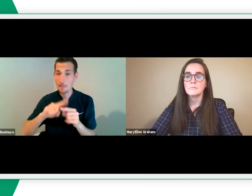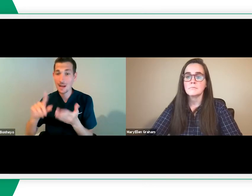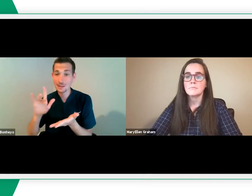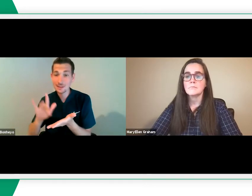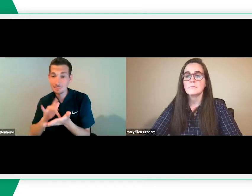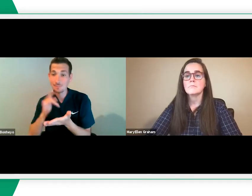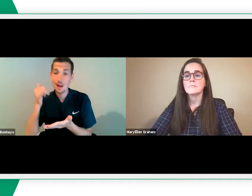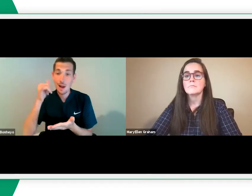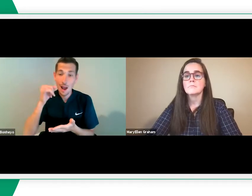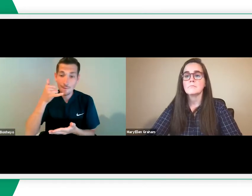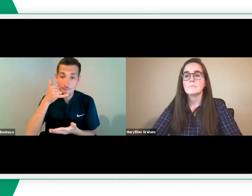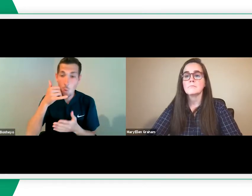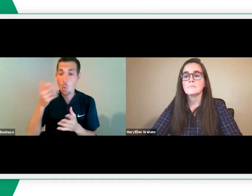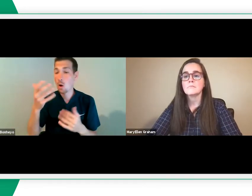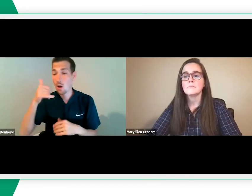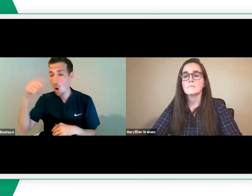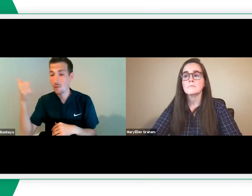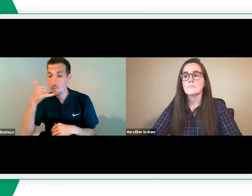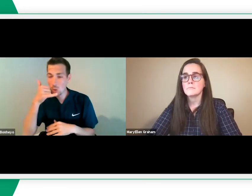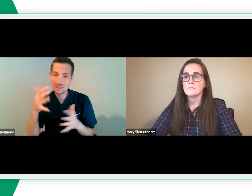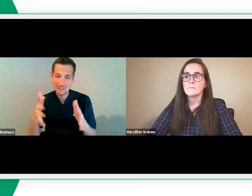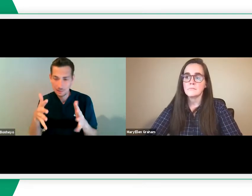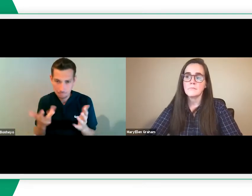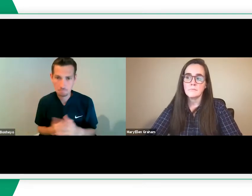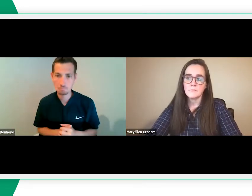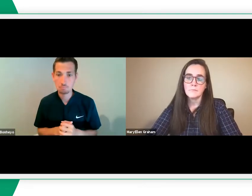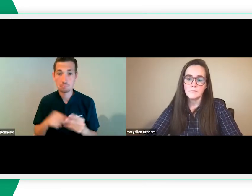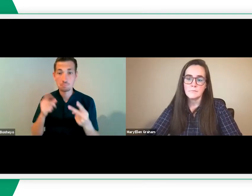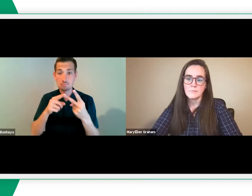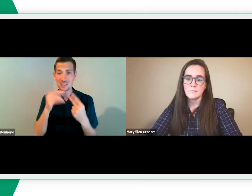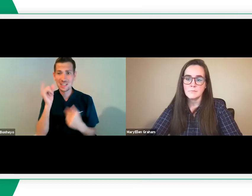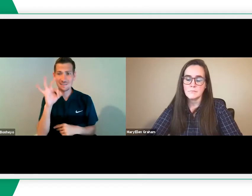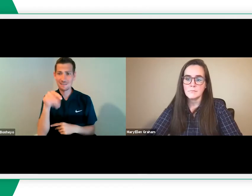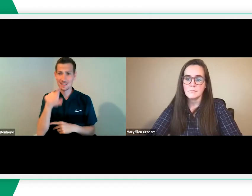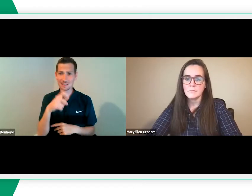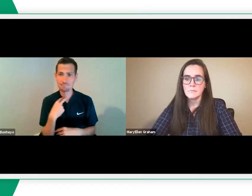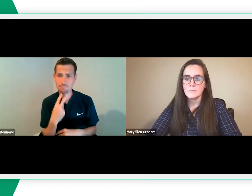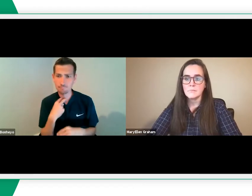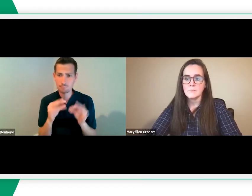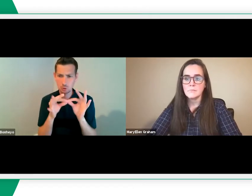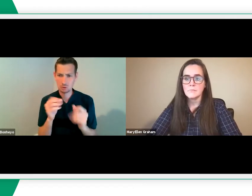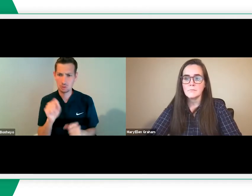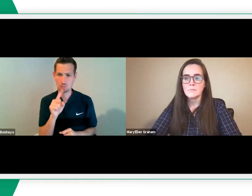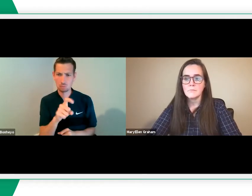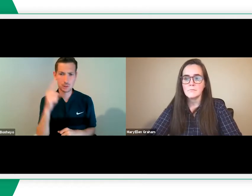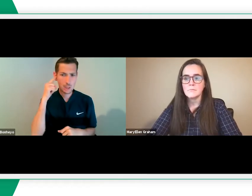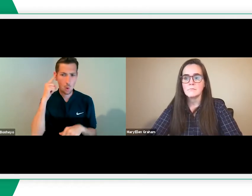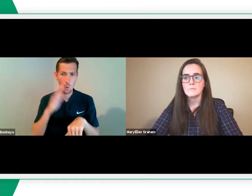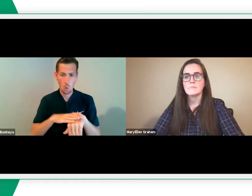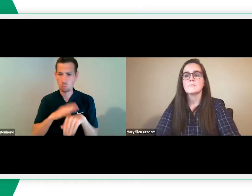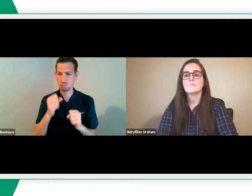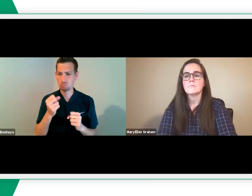the whole thing clearly. You can view on a laptop, but on iPad, iPhone, or any other device, it might be a little bit more